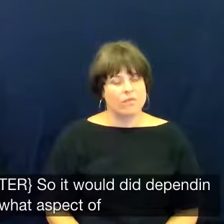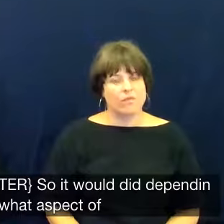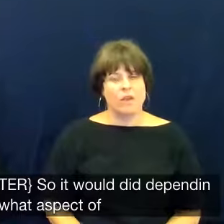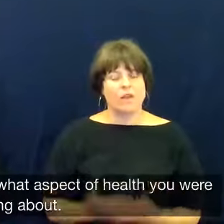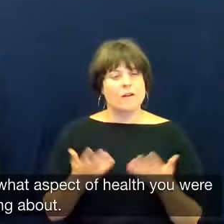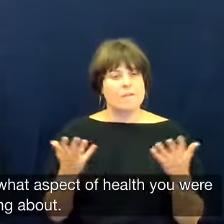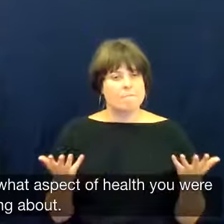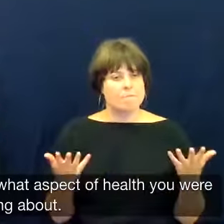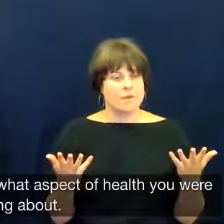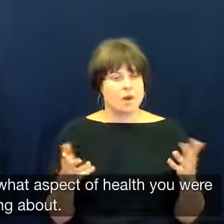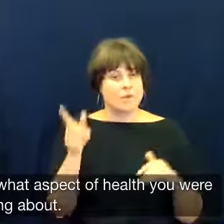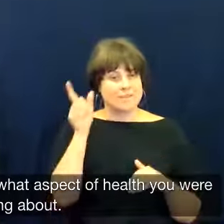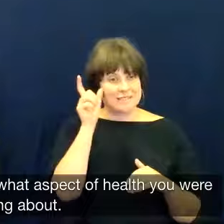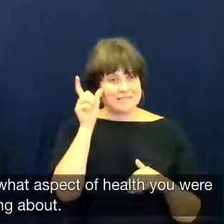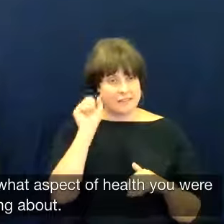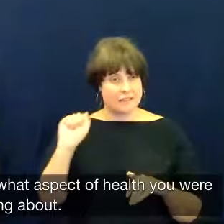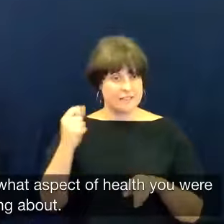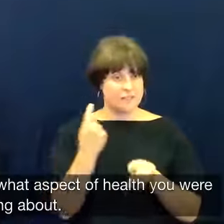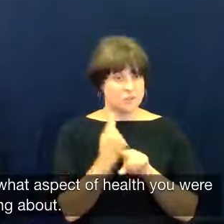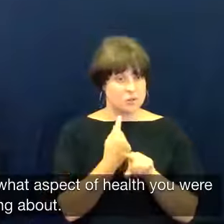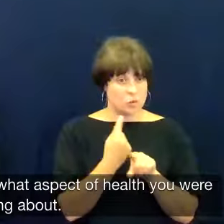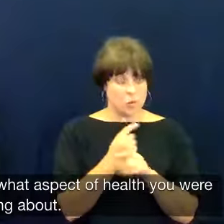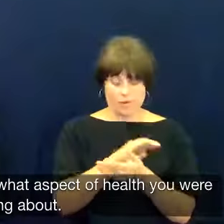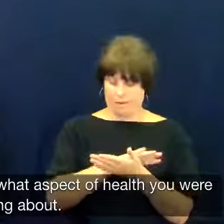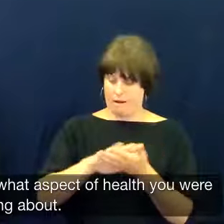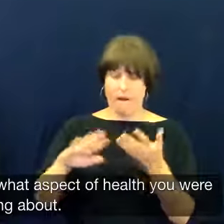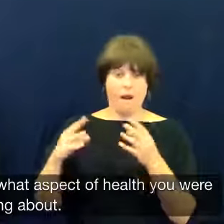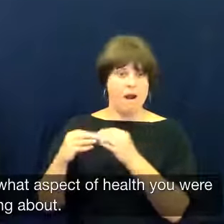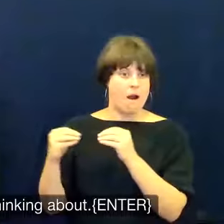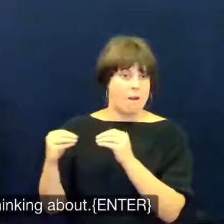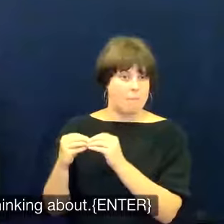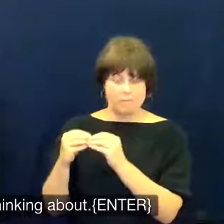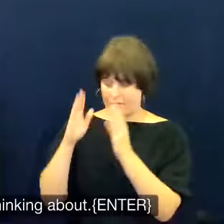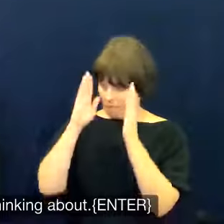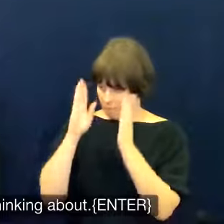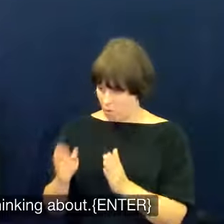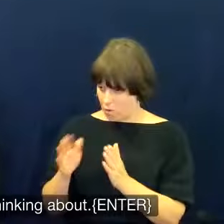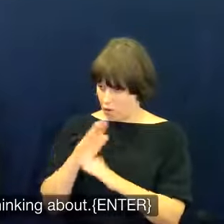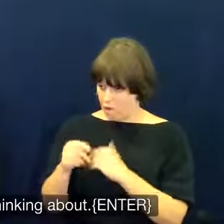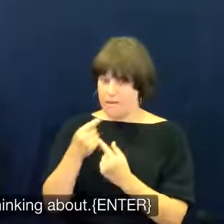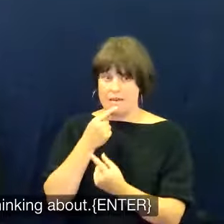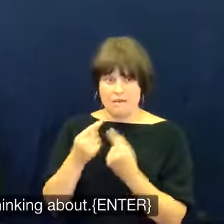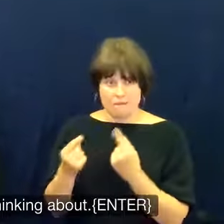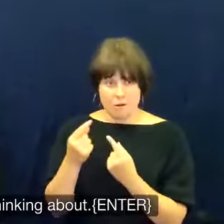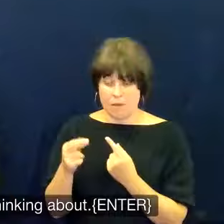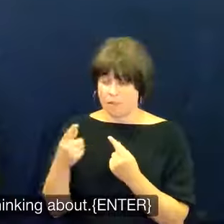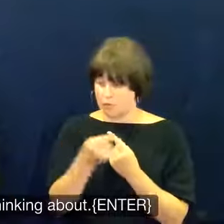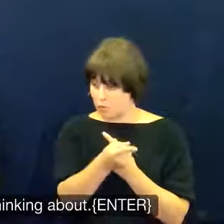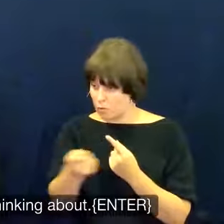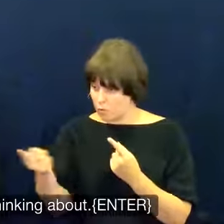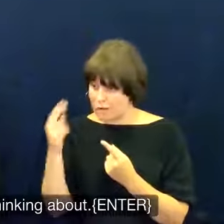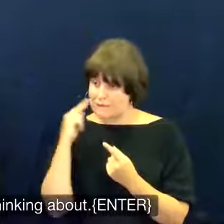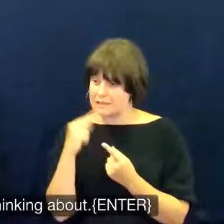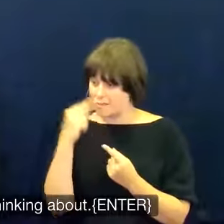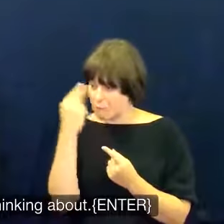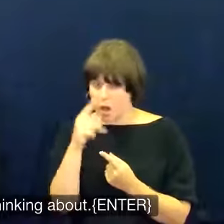So as David said, the Hub is very much focused on information for people with deafblindness and